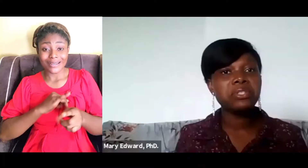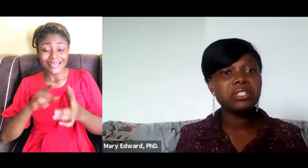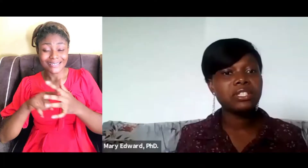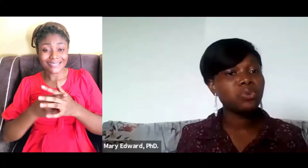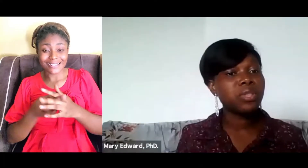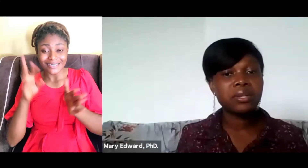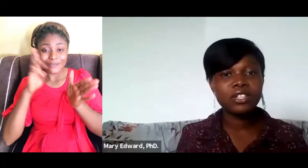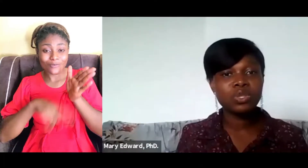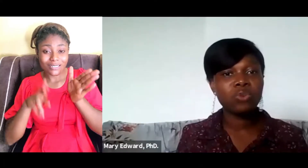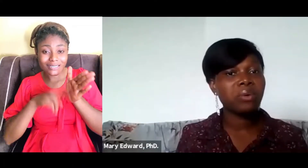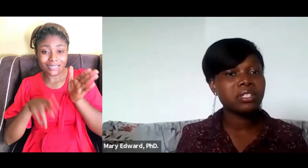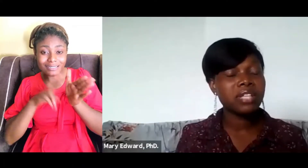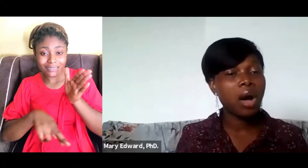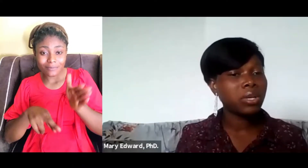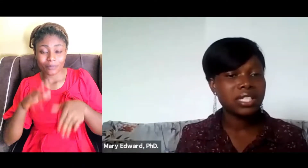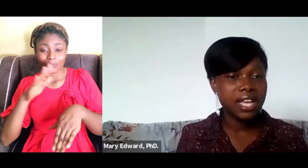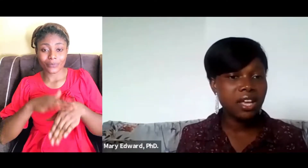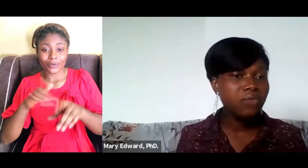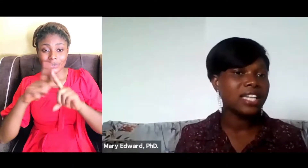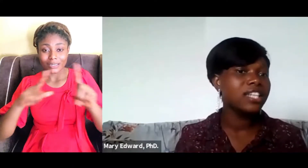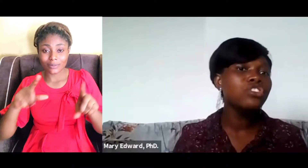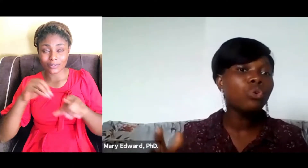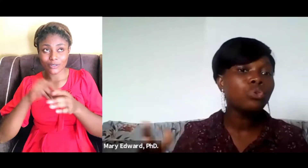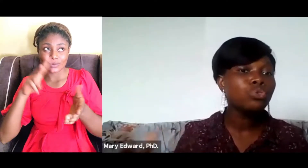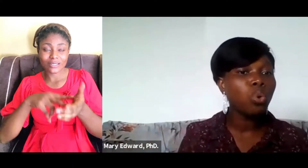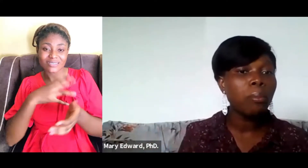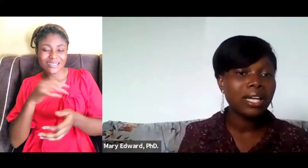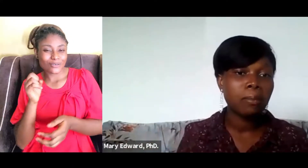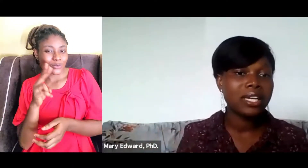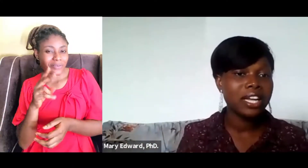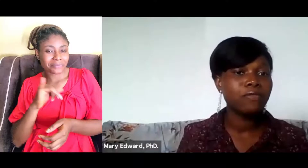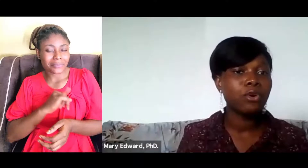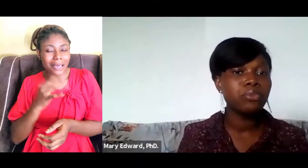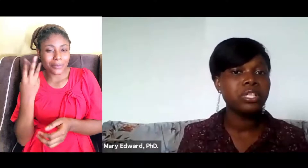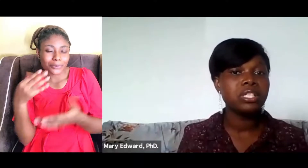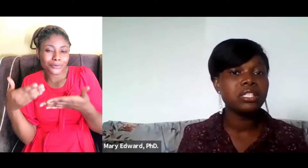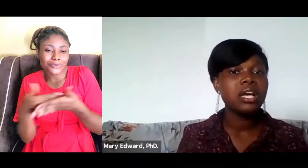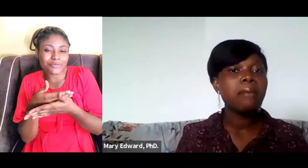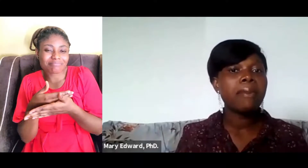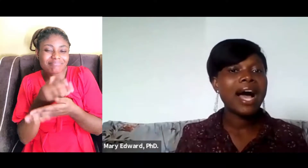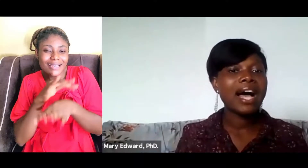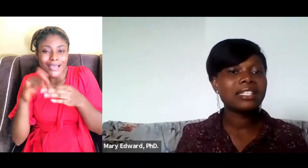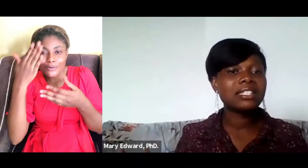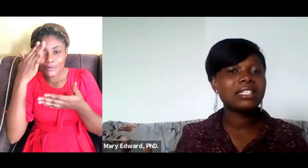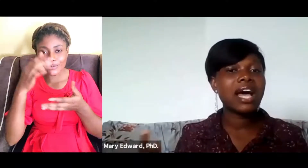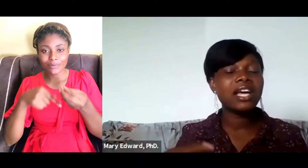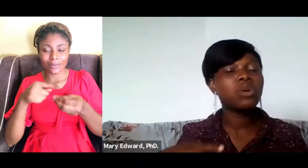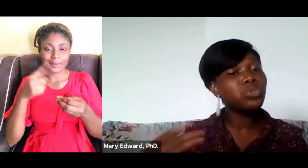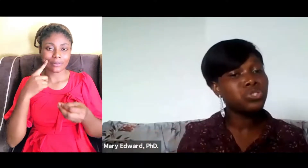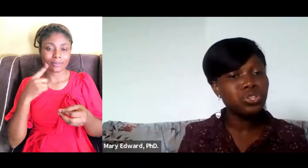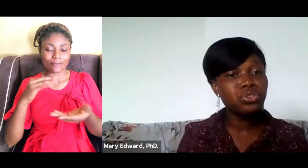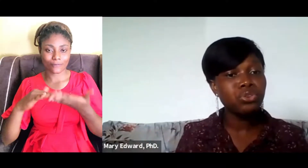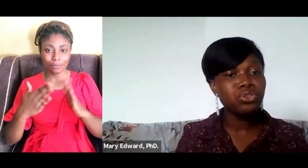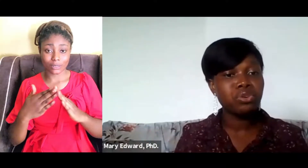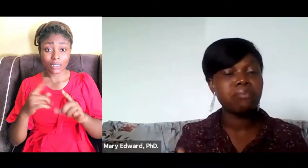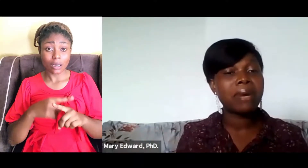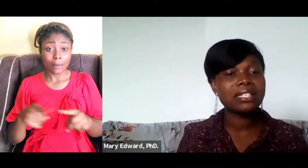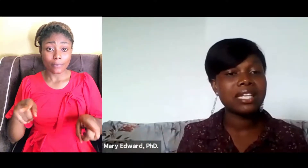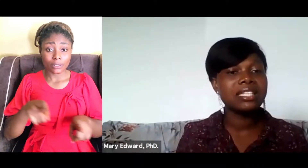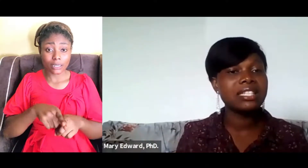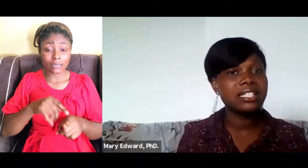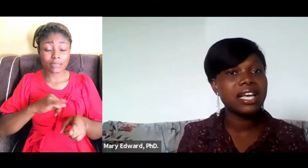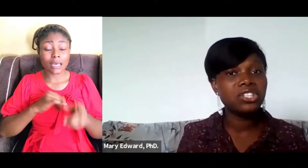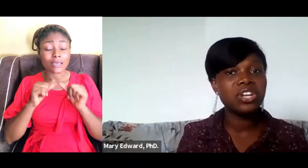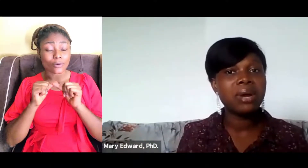sign languages in 2012, I was naive. I didn't know so much about deaf communities. But as I continued doing